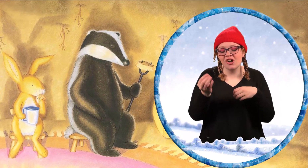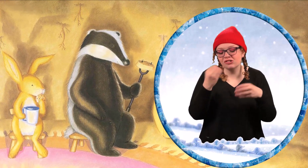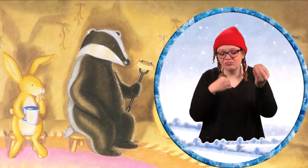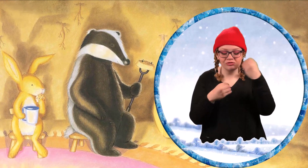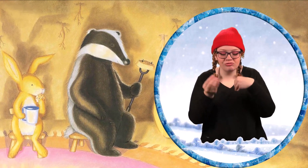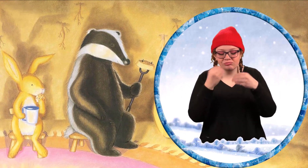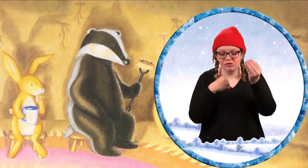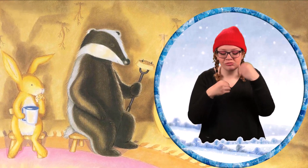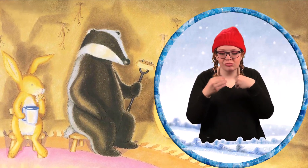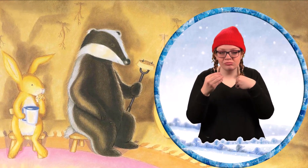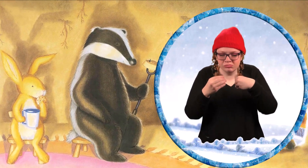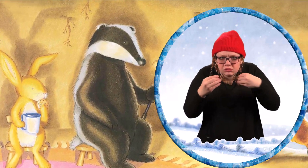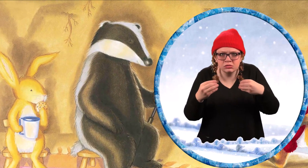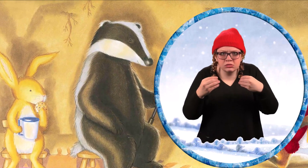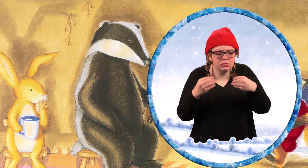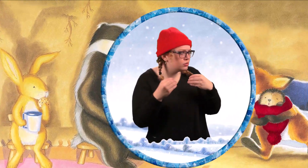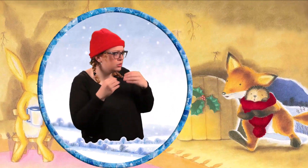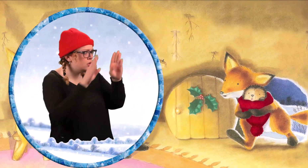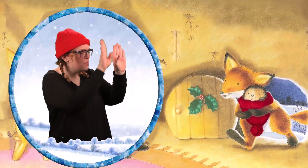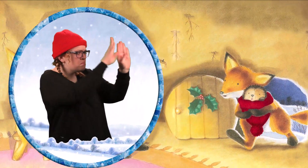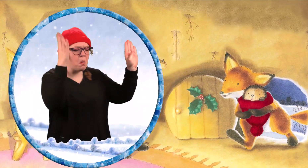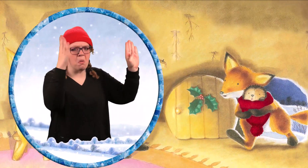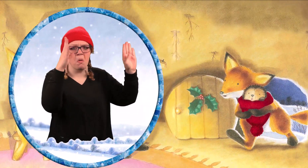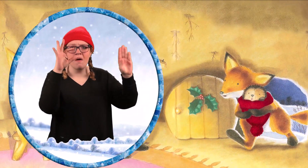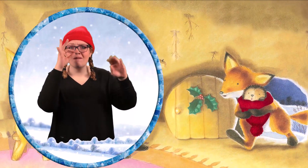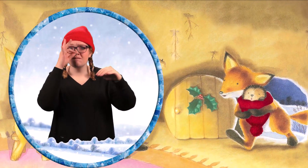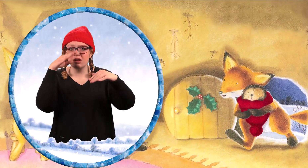Rabbit and Badger were having supper.